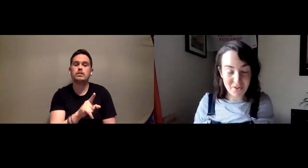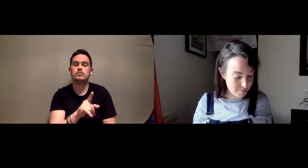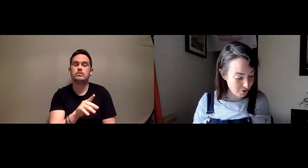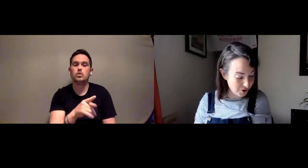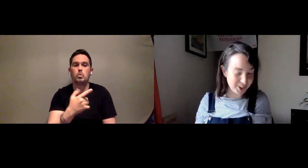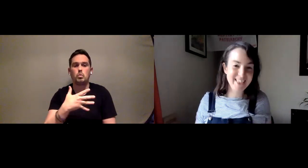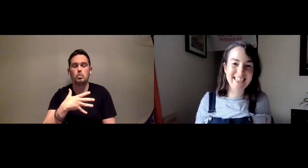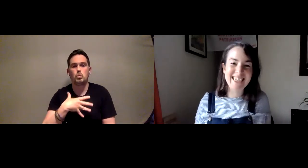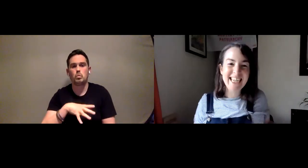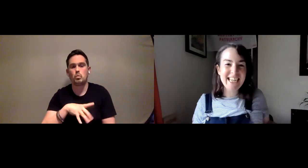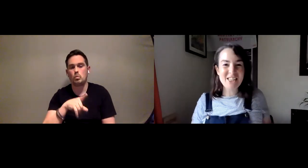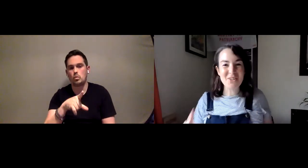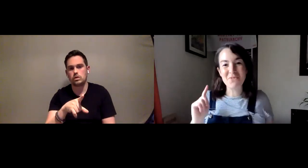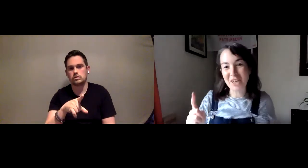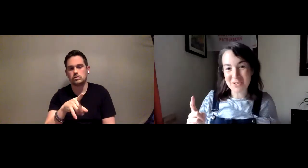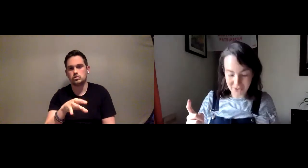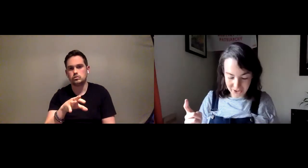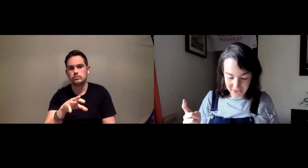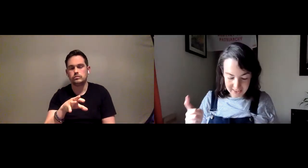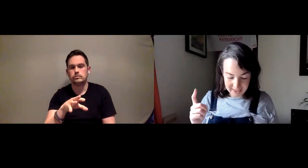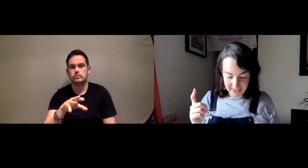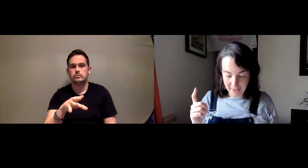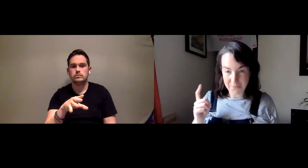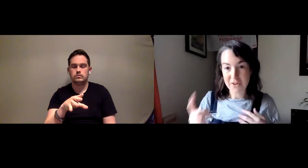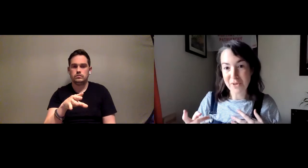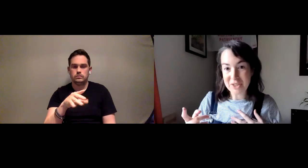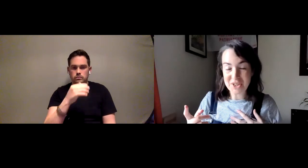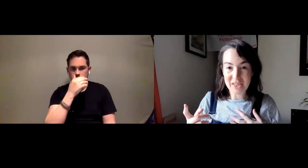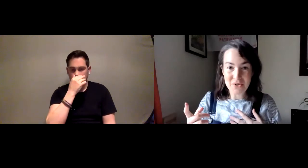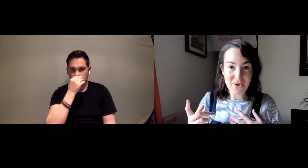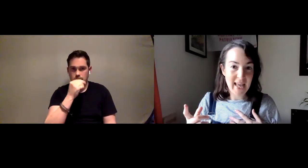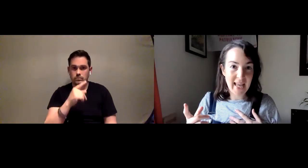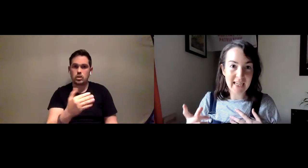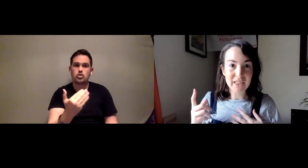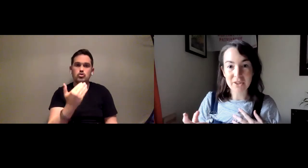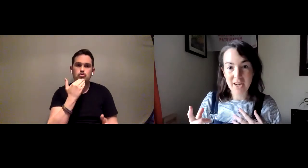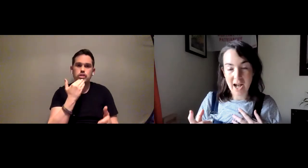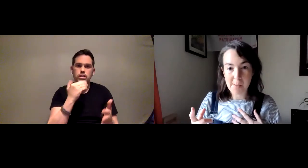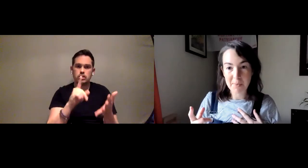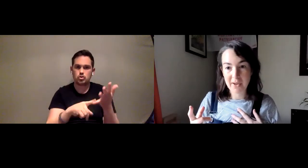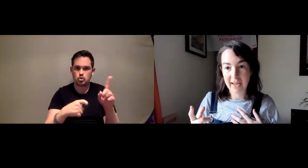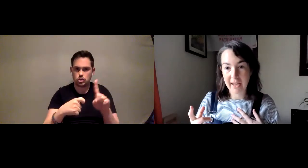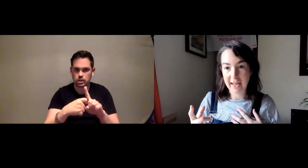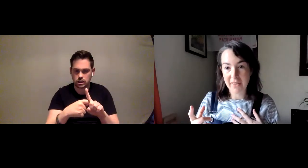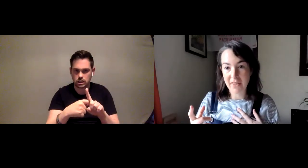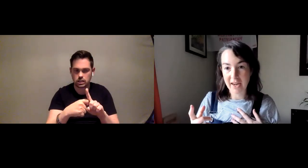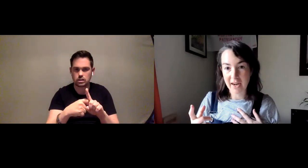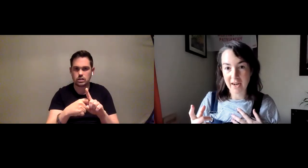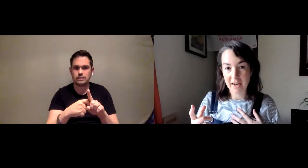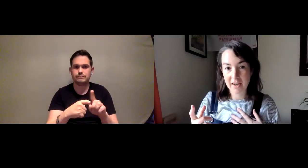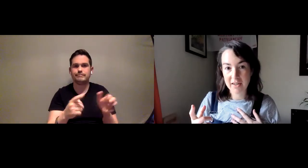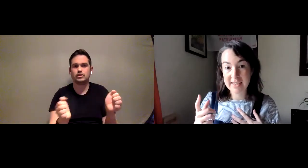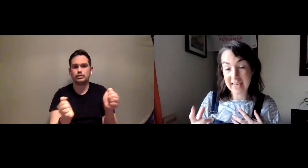remind you of them all. So first of all, Green New Deal UK, look up